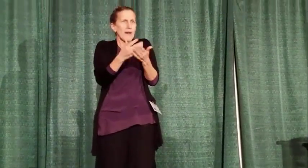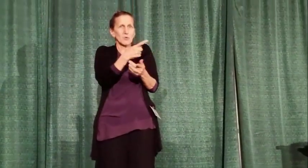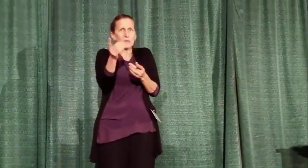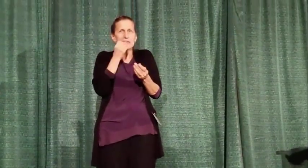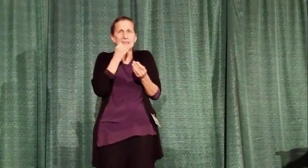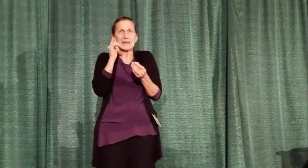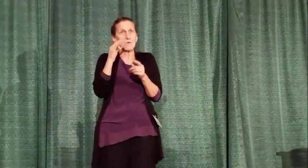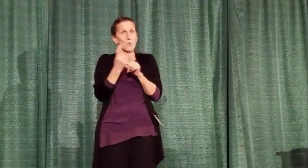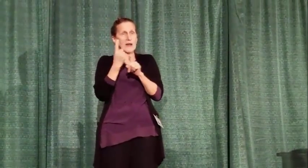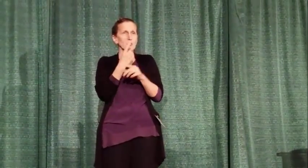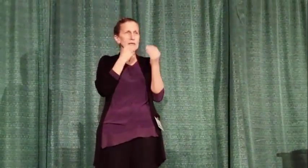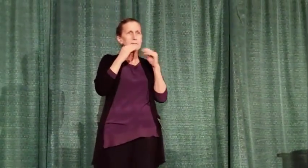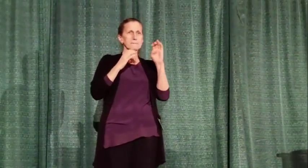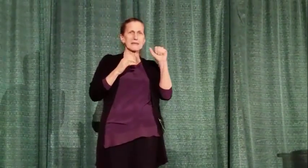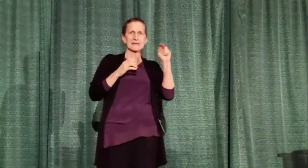you're a regular bean eater.